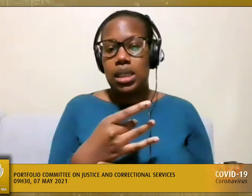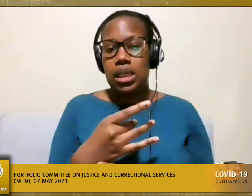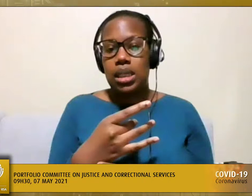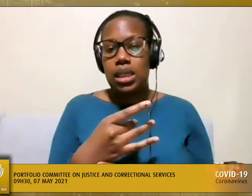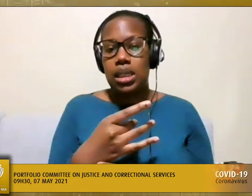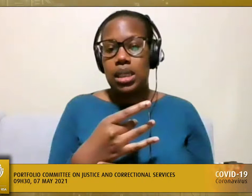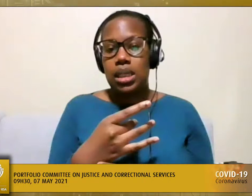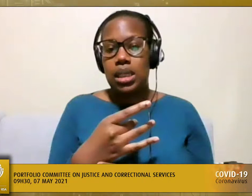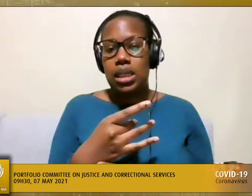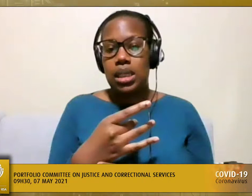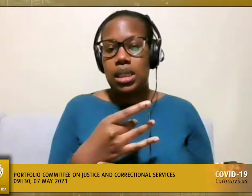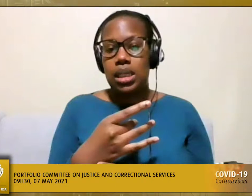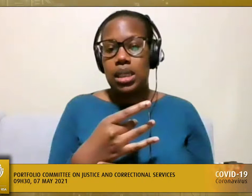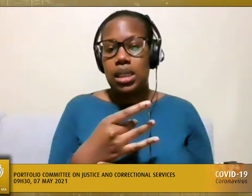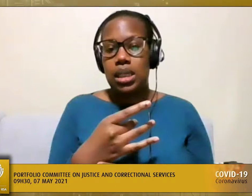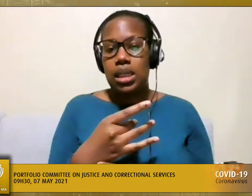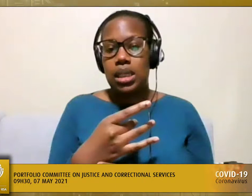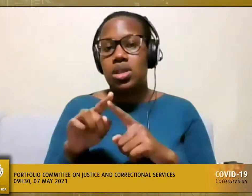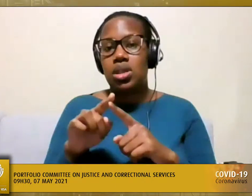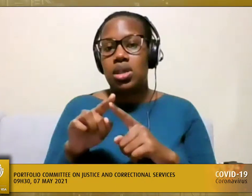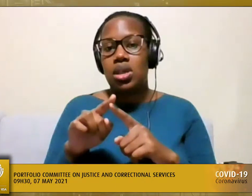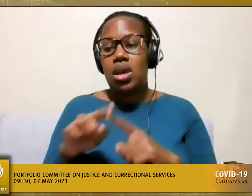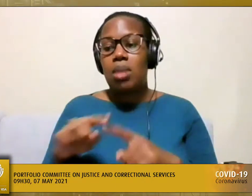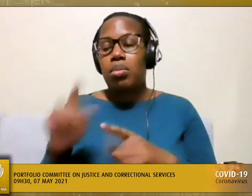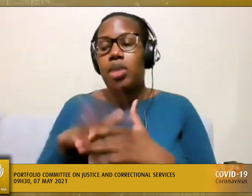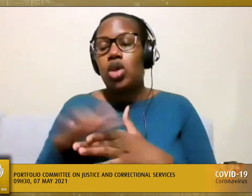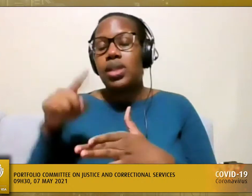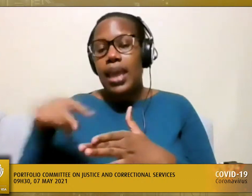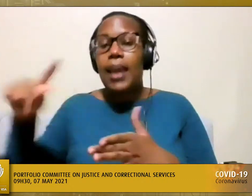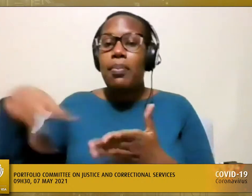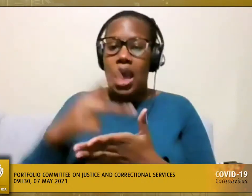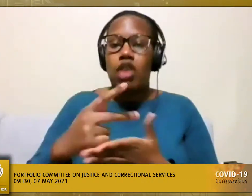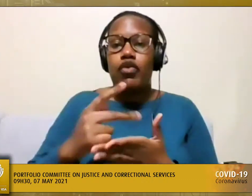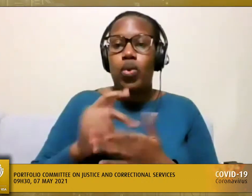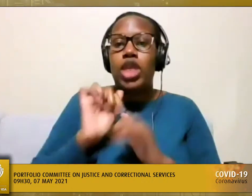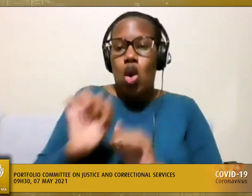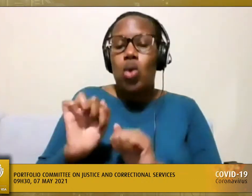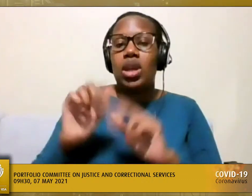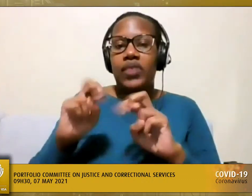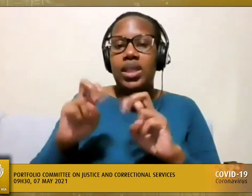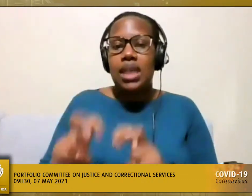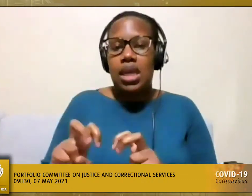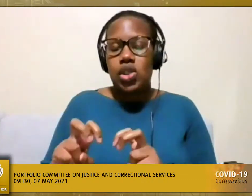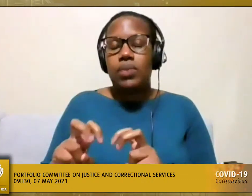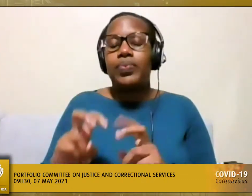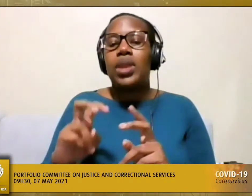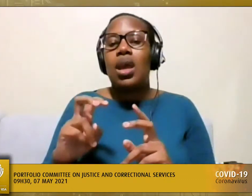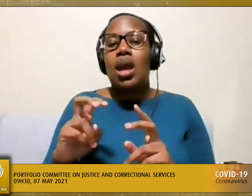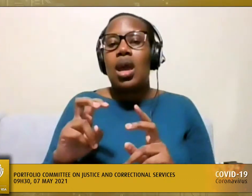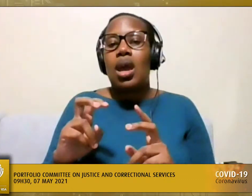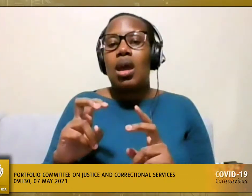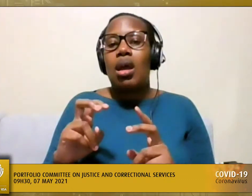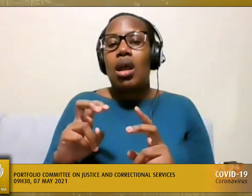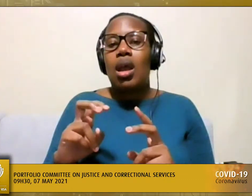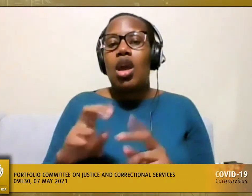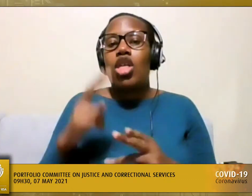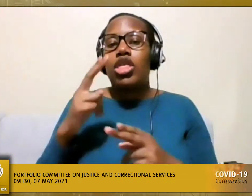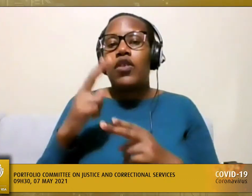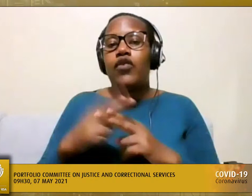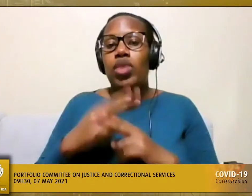investigation against their own company um I wish to point out that although um the the forensic